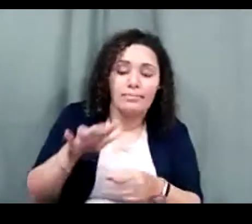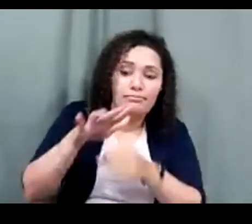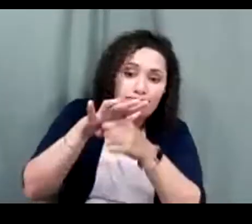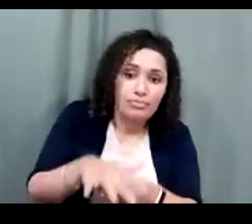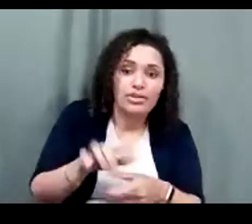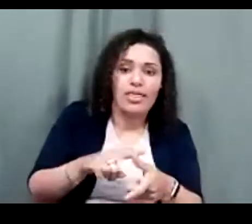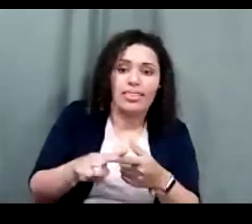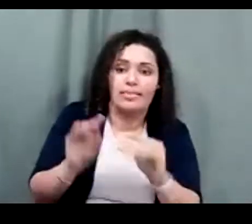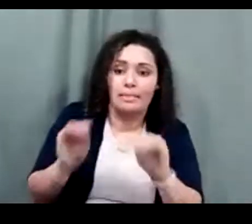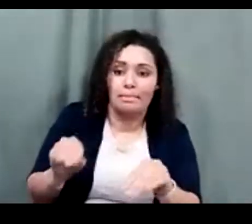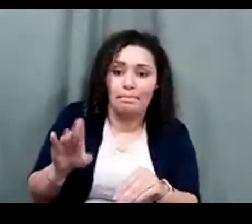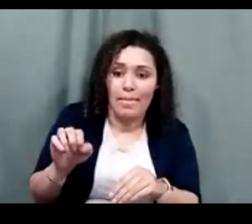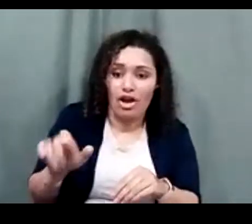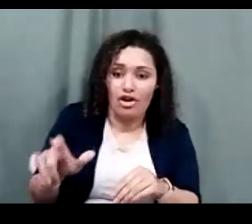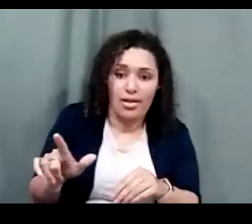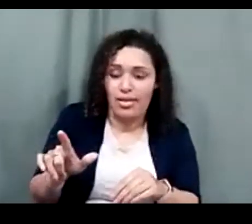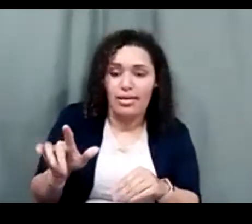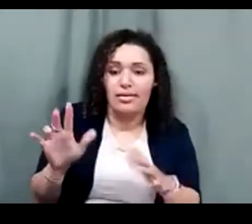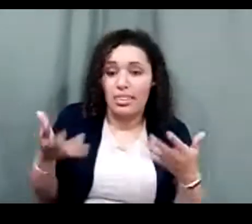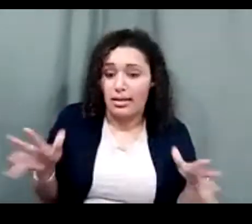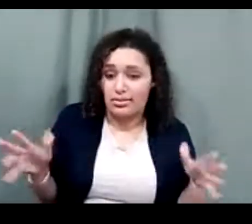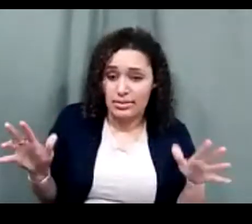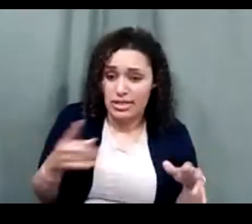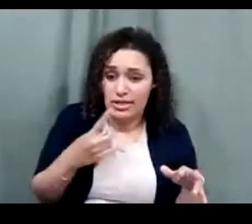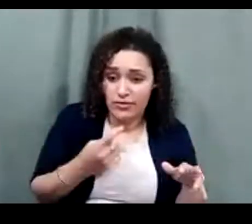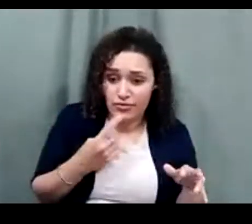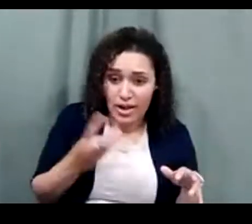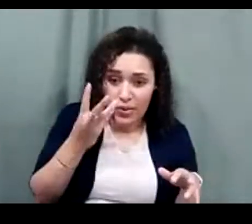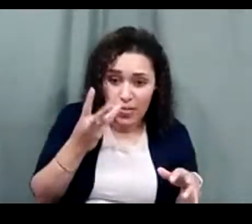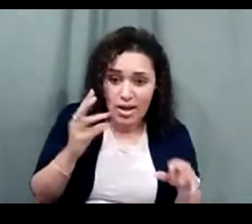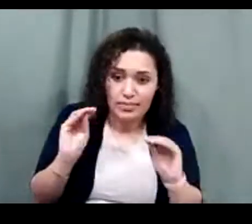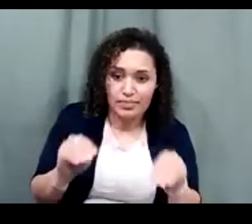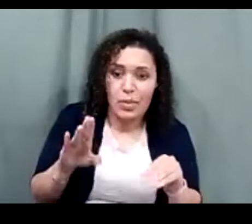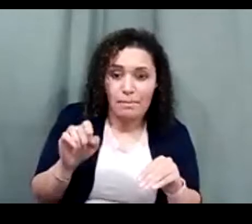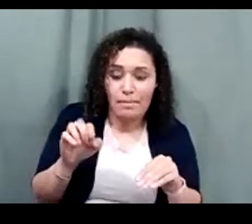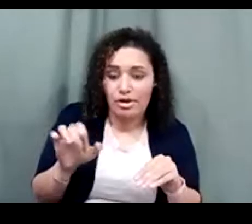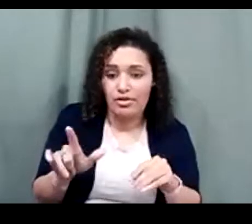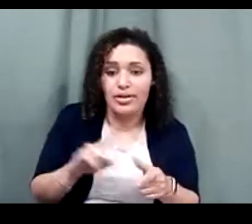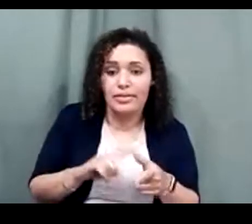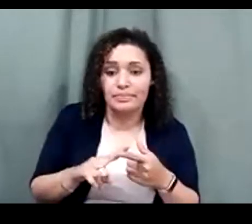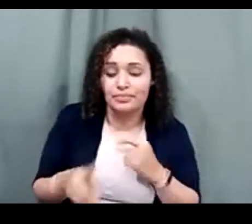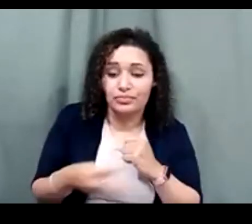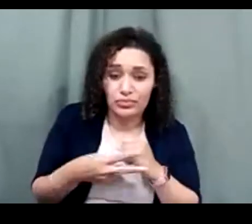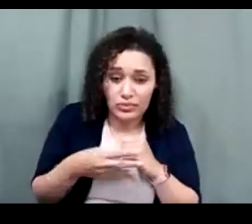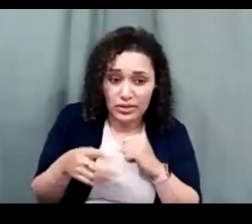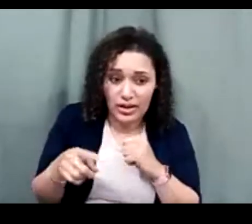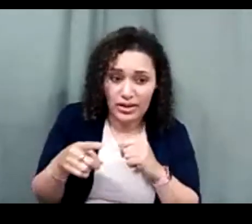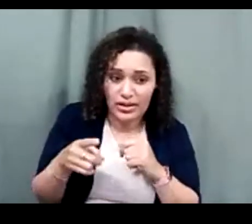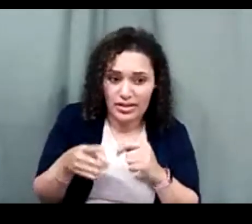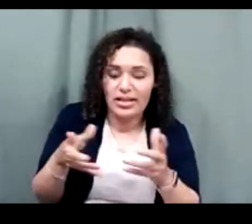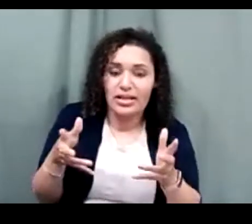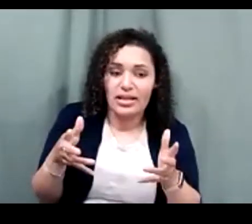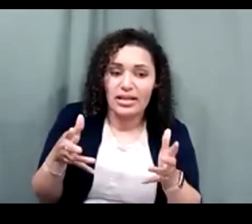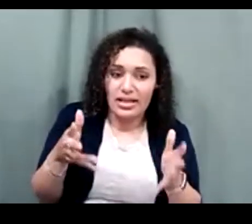and then that's kind of it. Then the red wines go into barrel, and we also stir them. We try to keep kind of the lees in